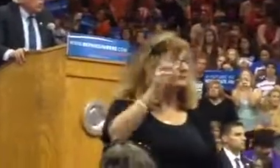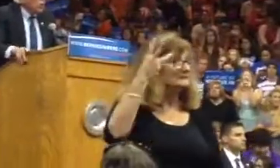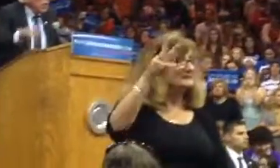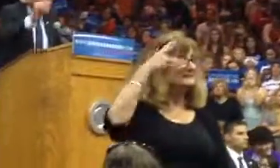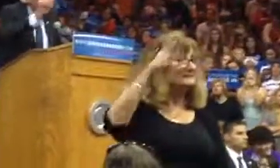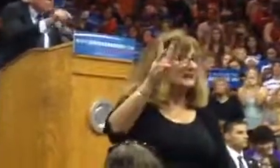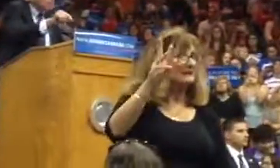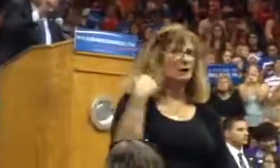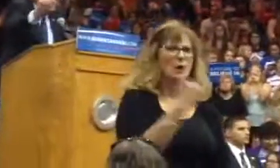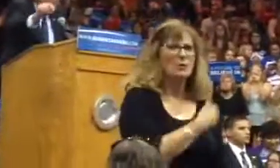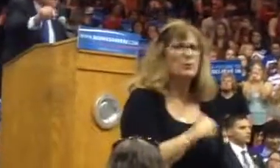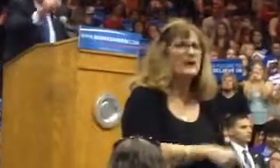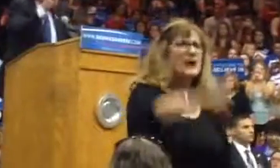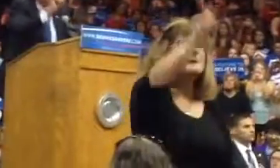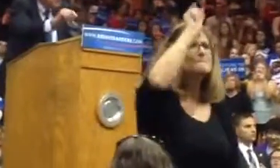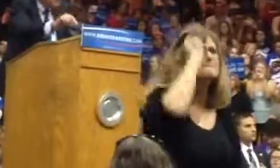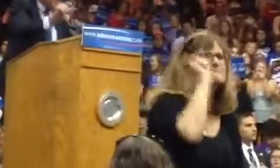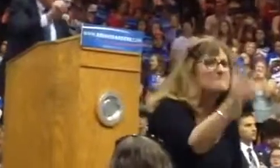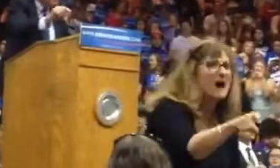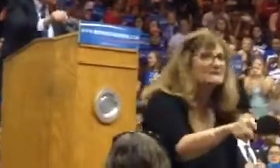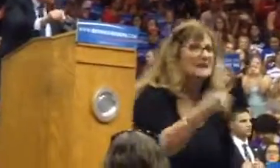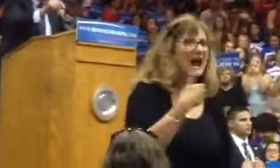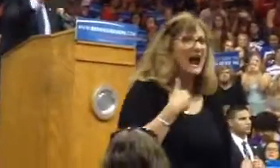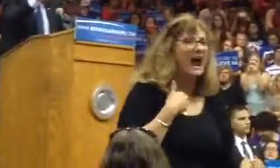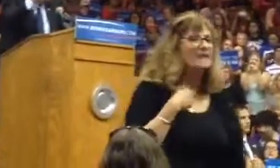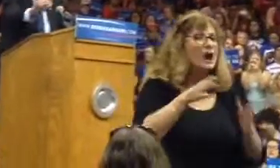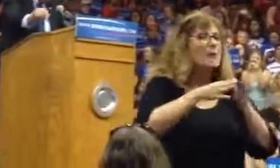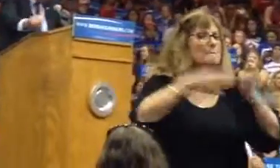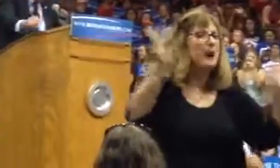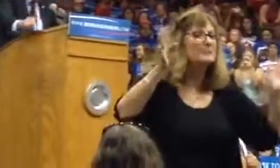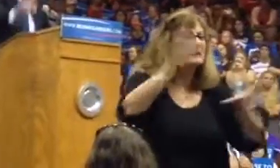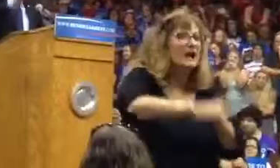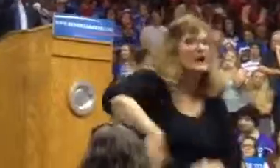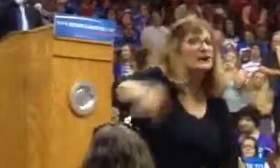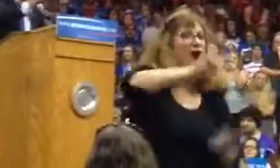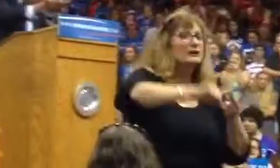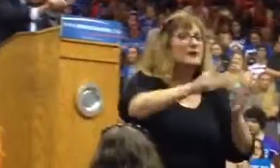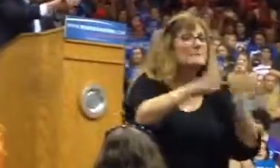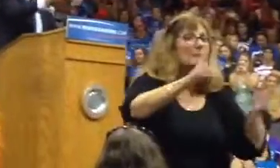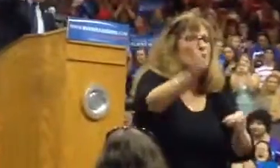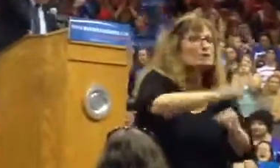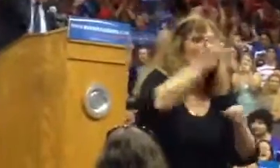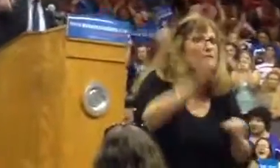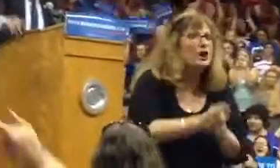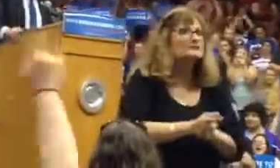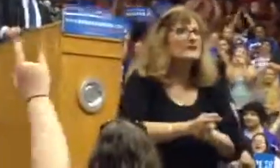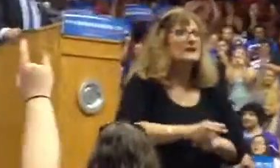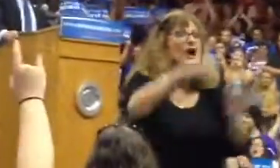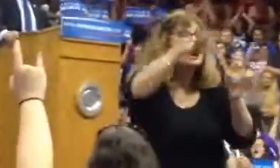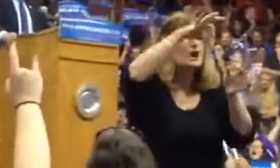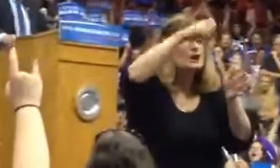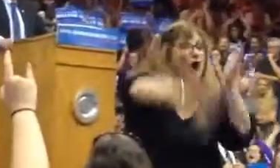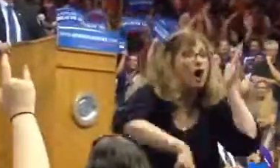2016, we have got to make public colleges and universities tuition free.